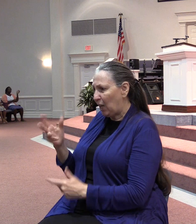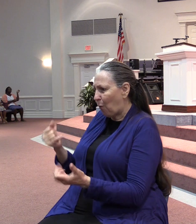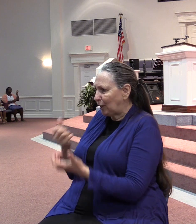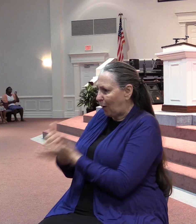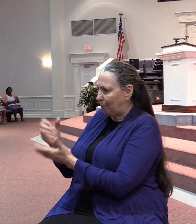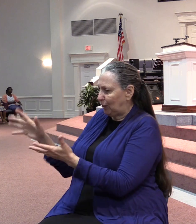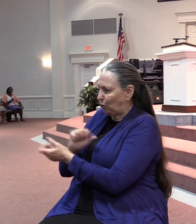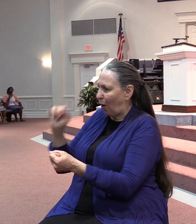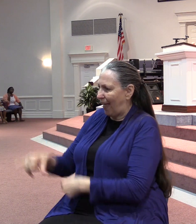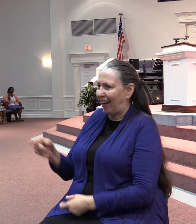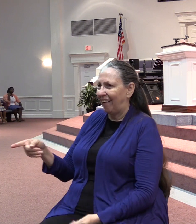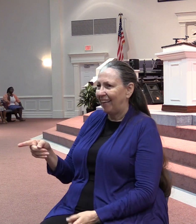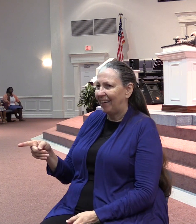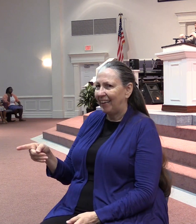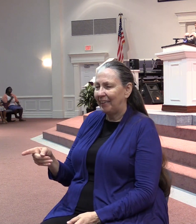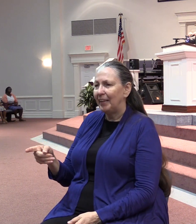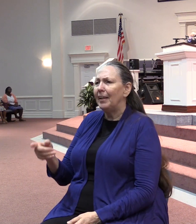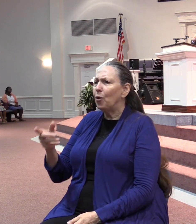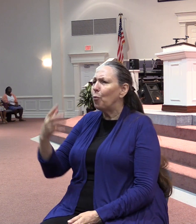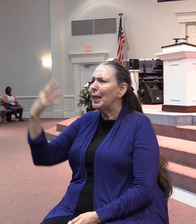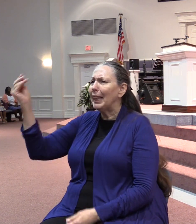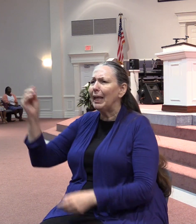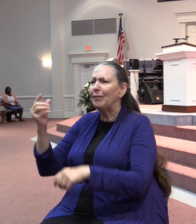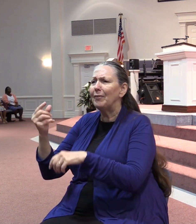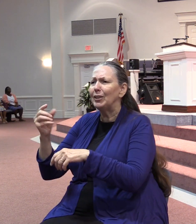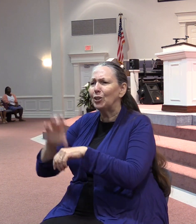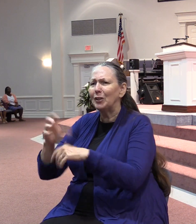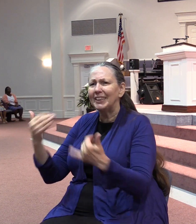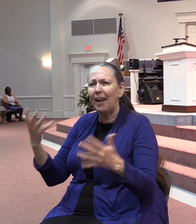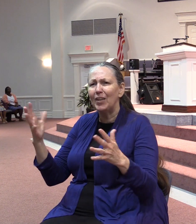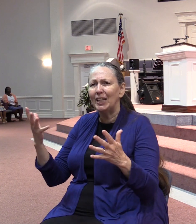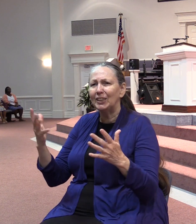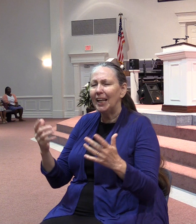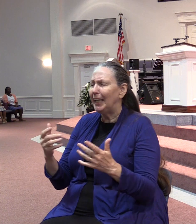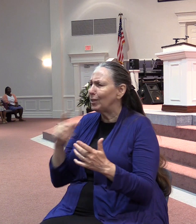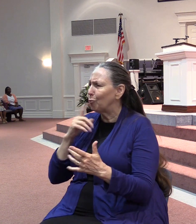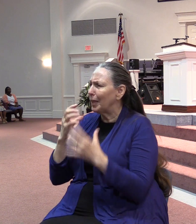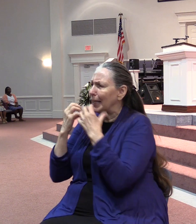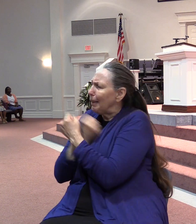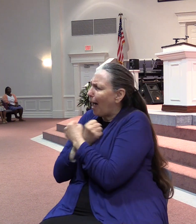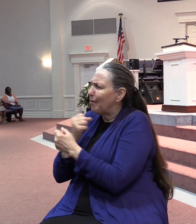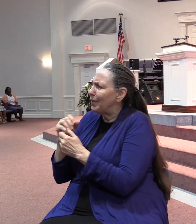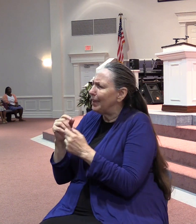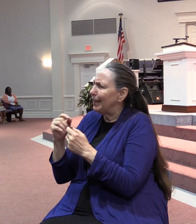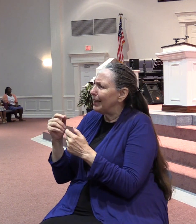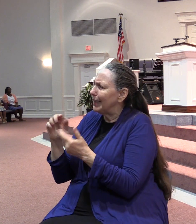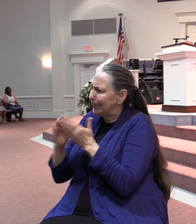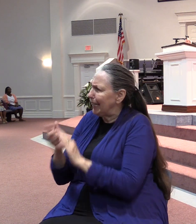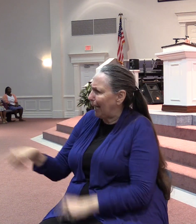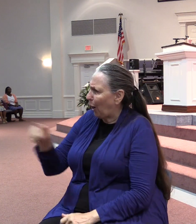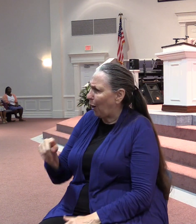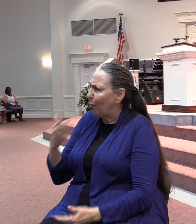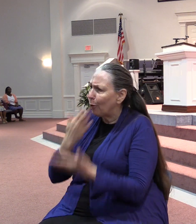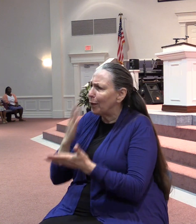You leave this service today and let's embrace this city. The good, the bad, and the ugly. Let's